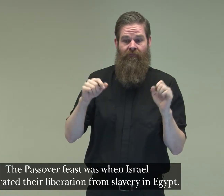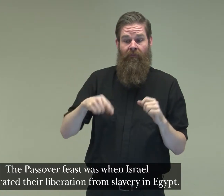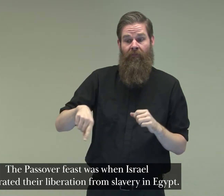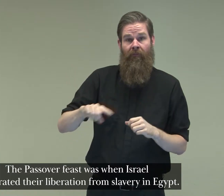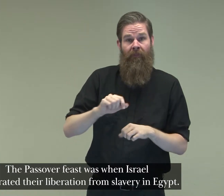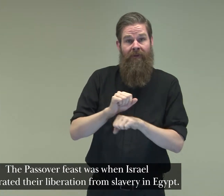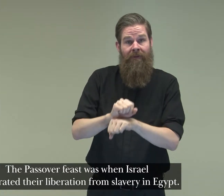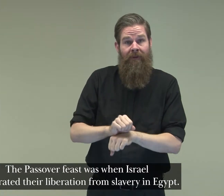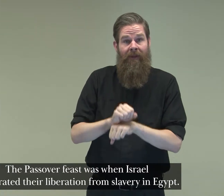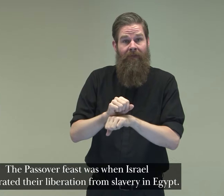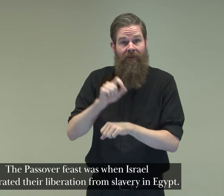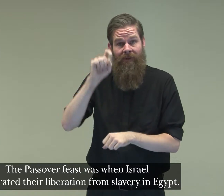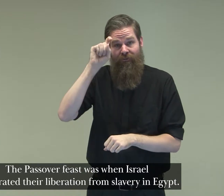Egypt.